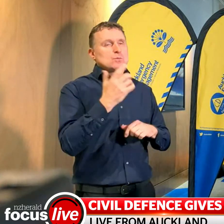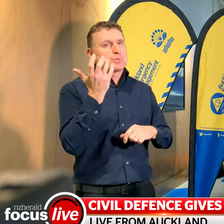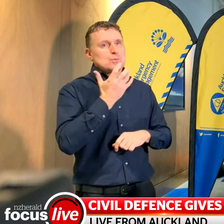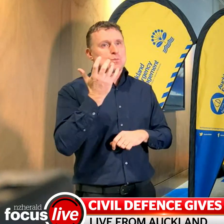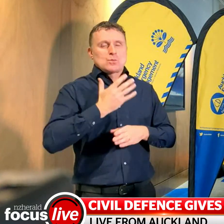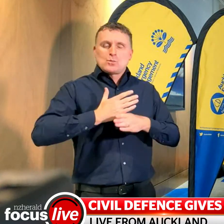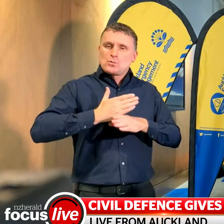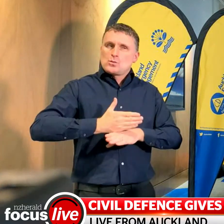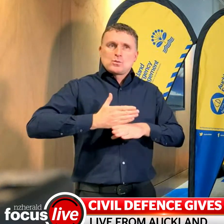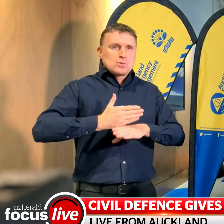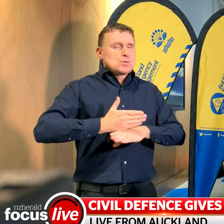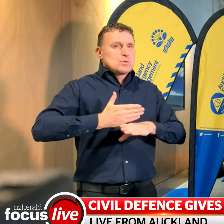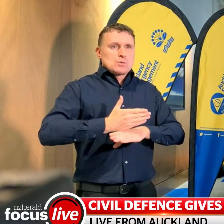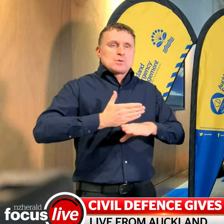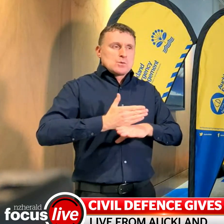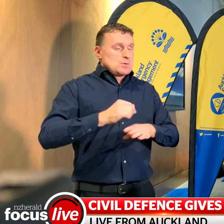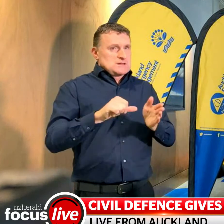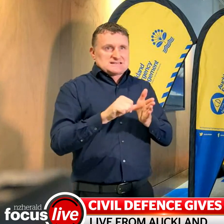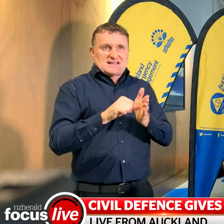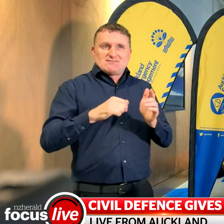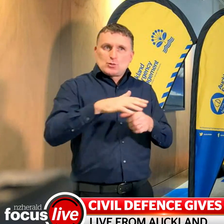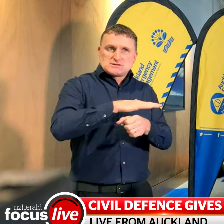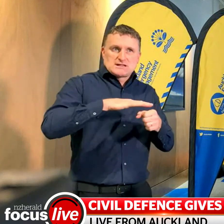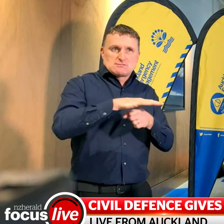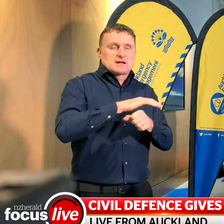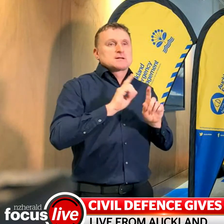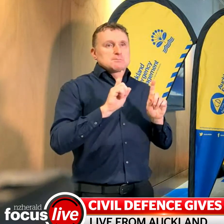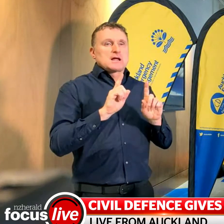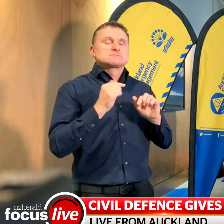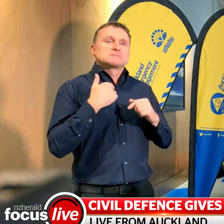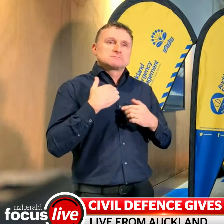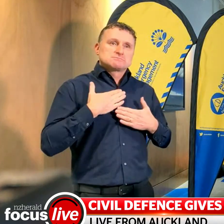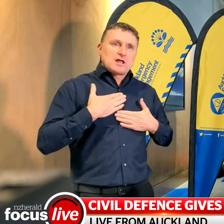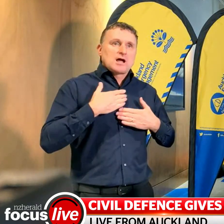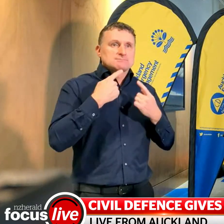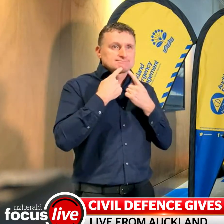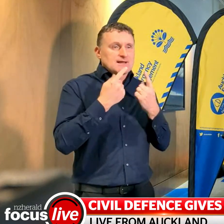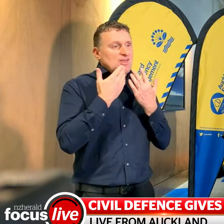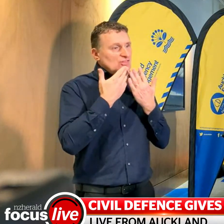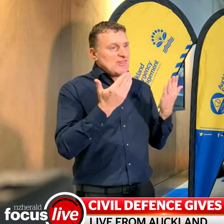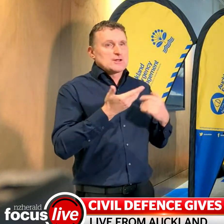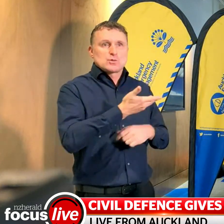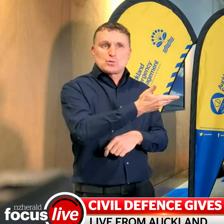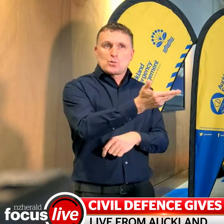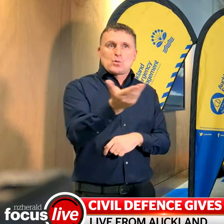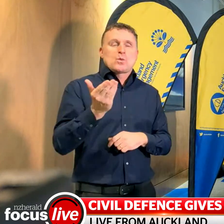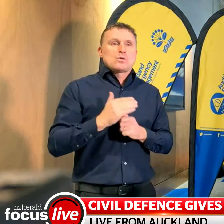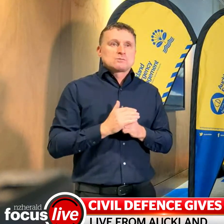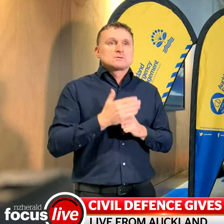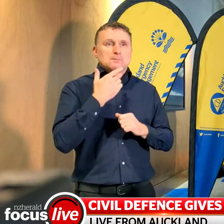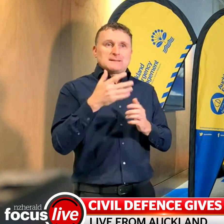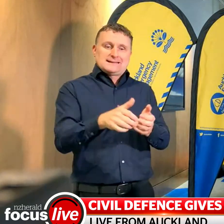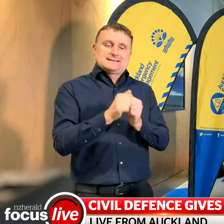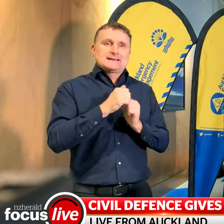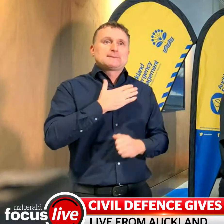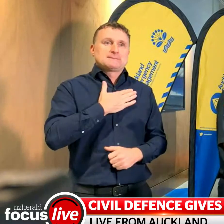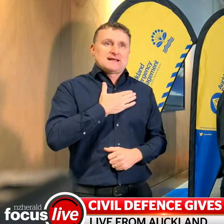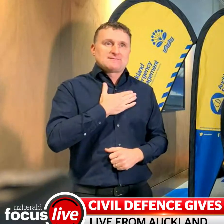during times when they've had circumstances to deal with. So once again, thanks to everybody, and please stay